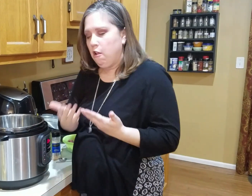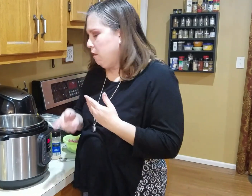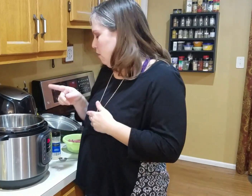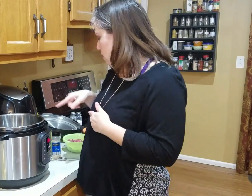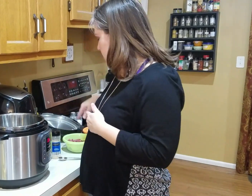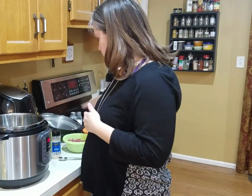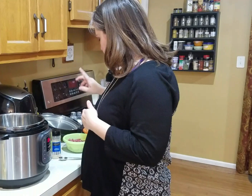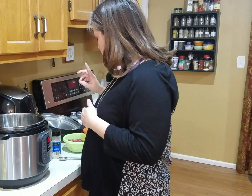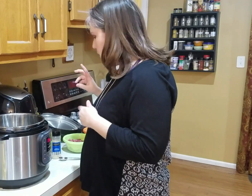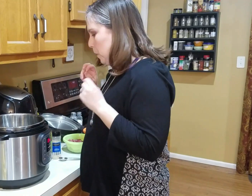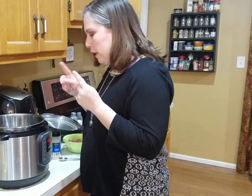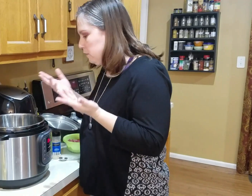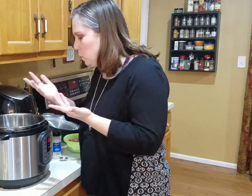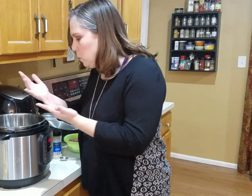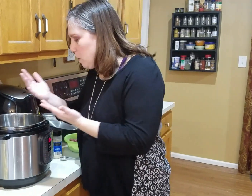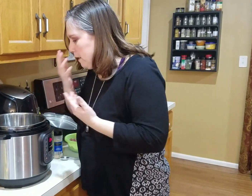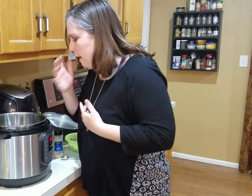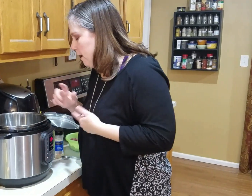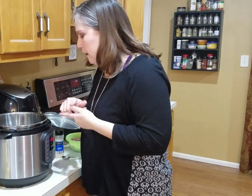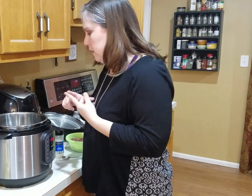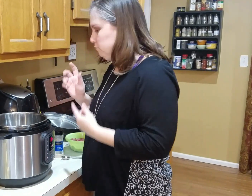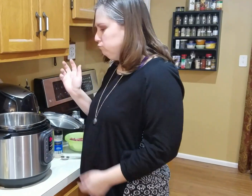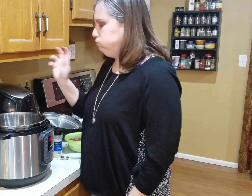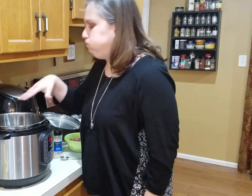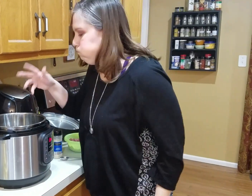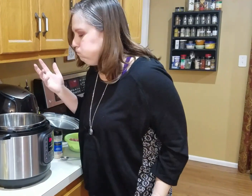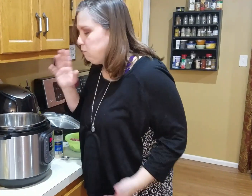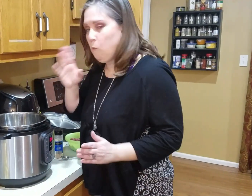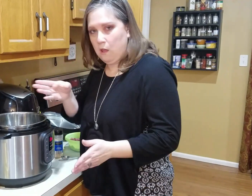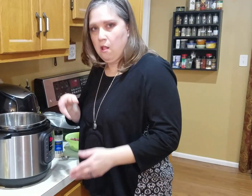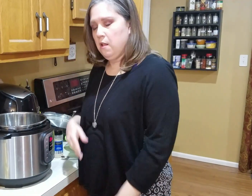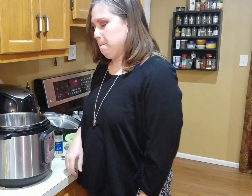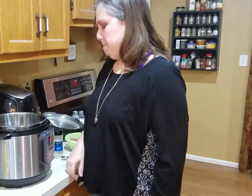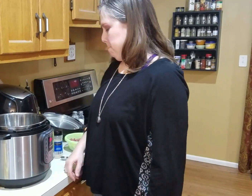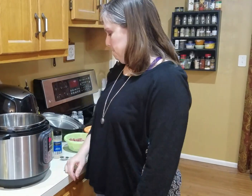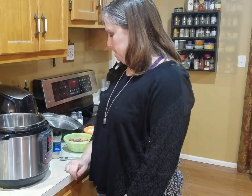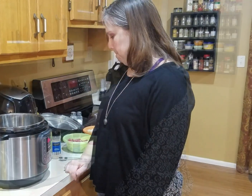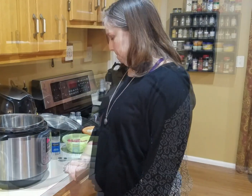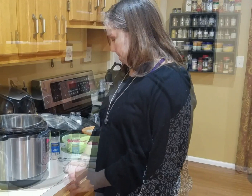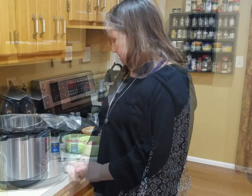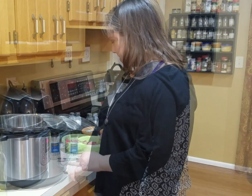It just makes for a better flavor. And when it's ready, I'm going to be able to dump the meat straight into the pot.